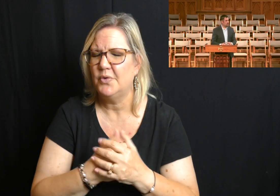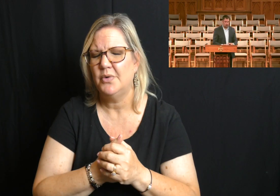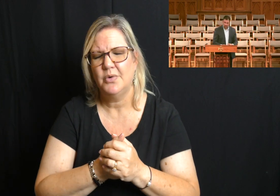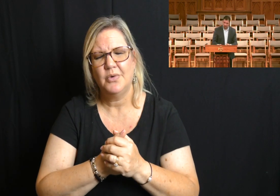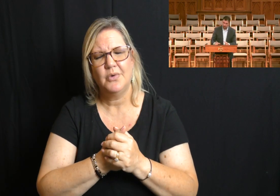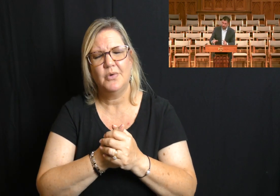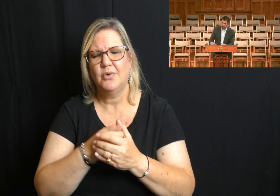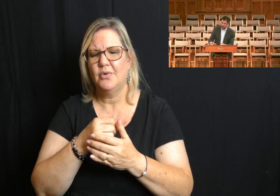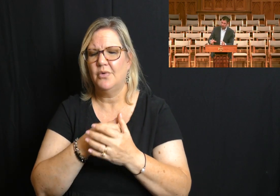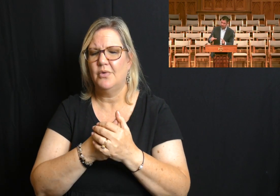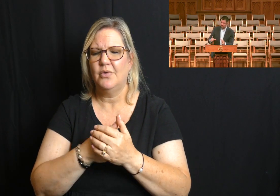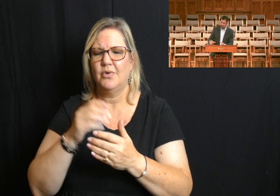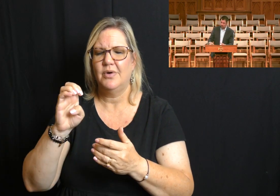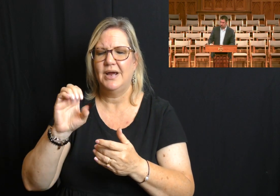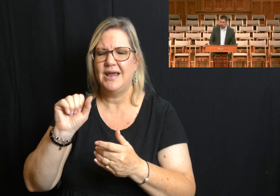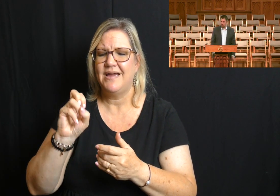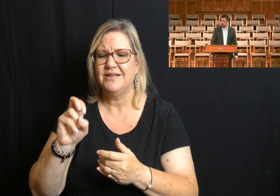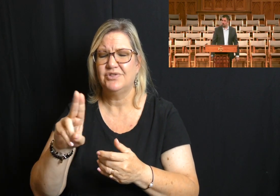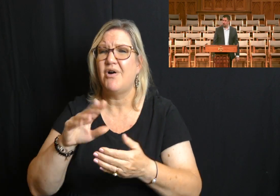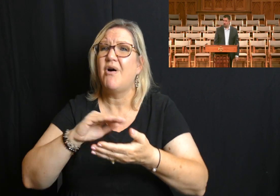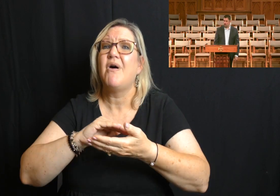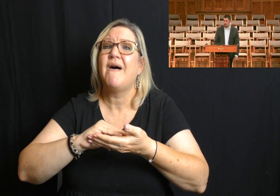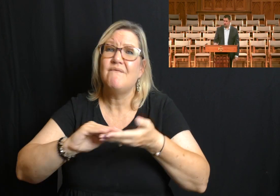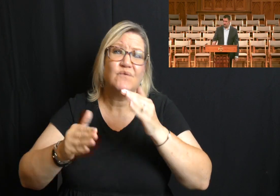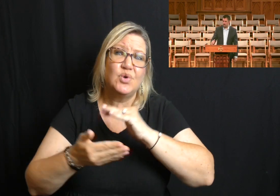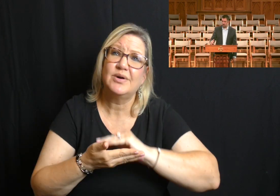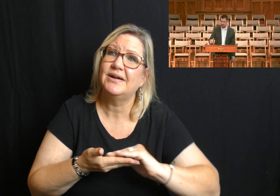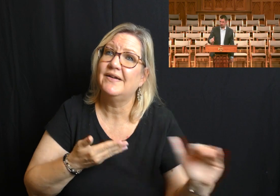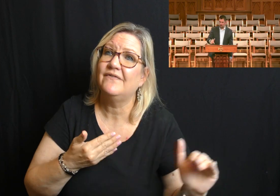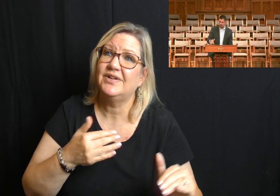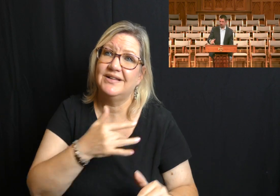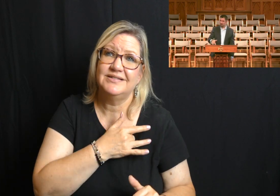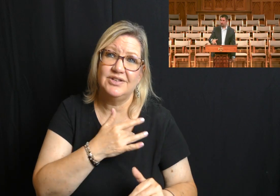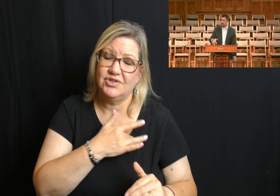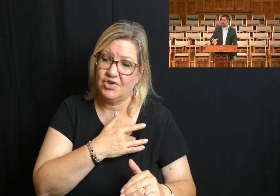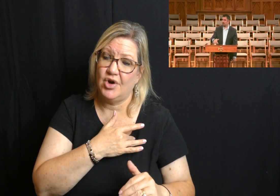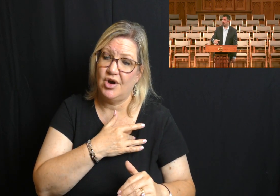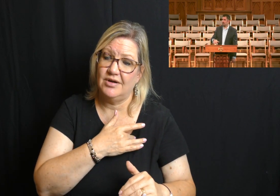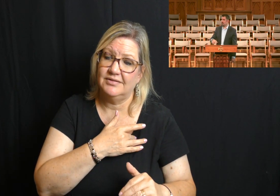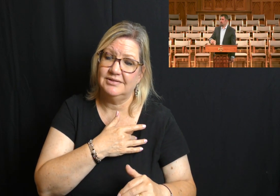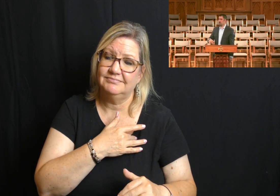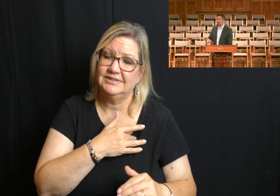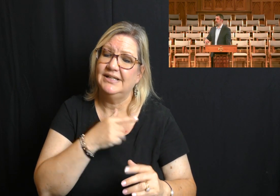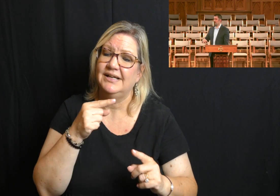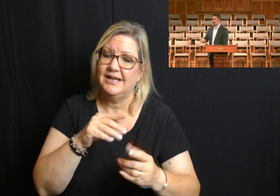has forgiveness in his heart, and he forgave his brother long ago. Jacob's fears have been